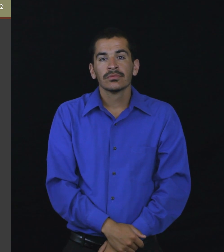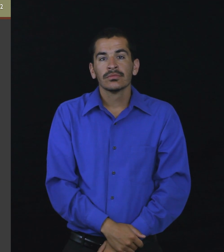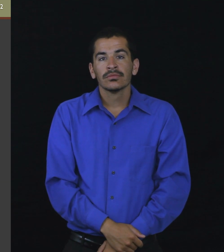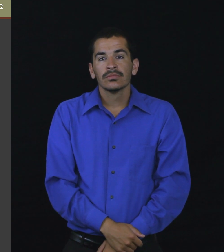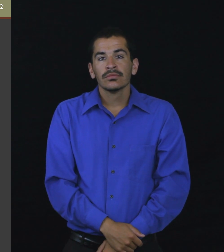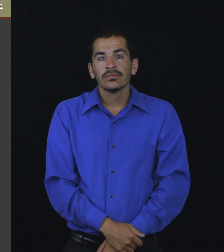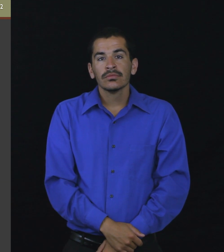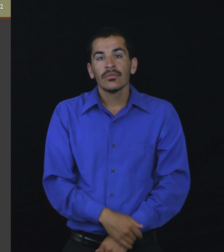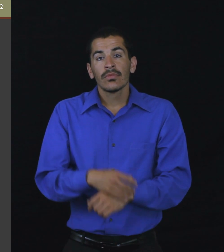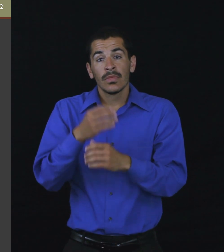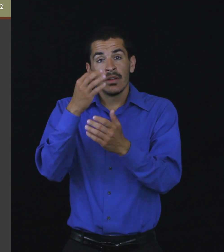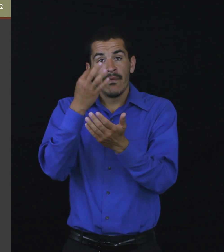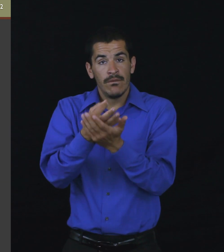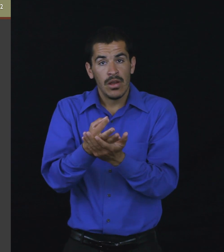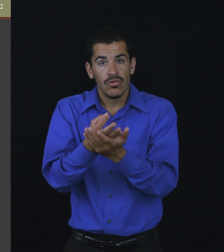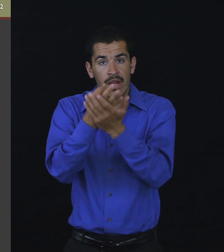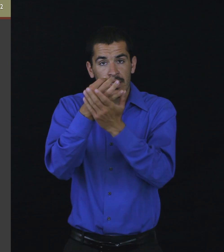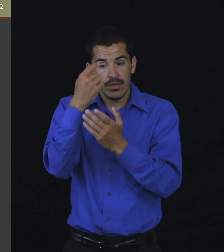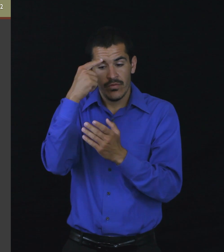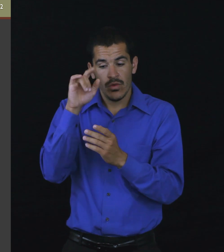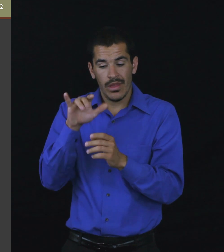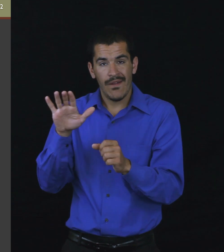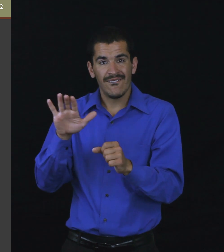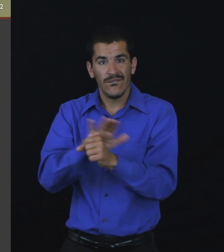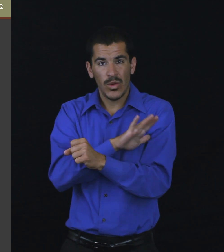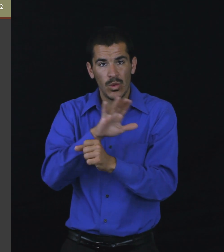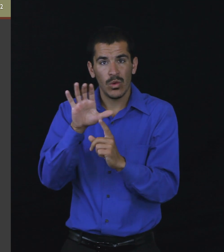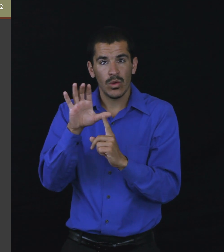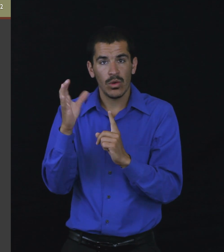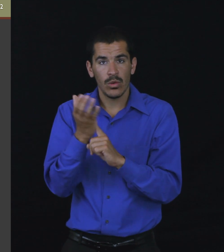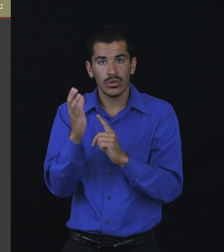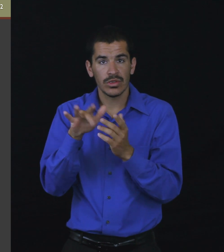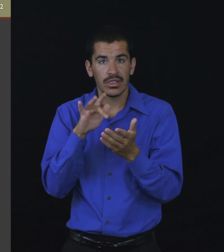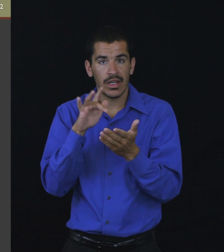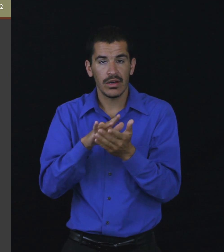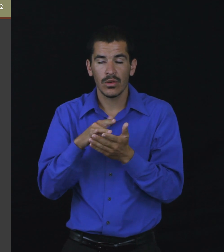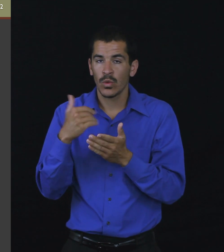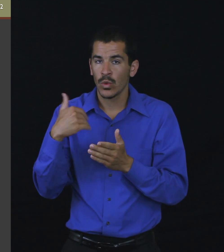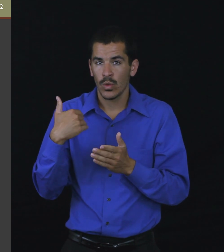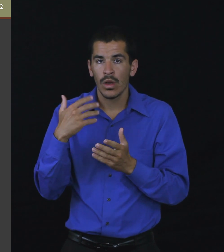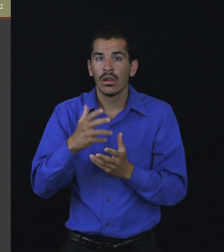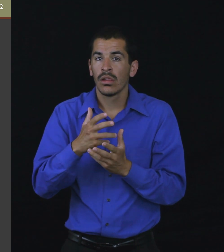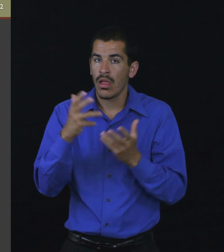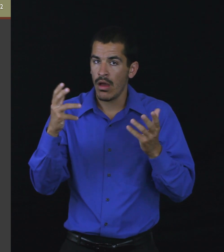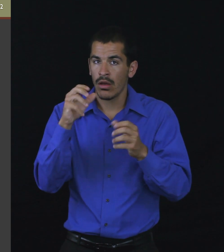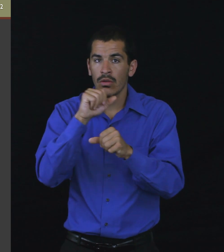Fundraising for a full culture center will require a major effort for a